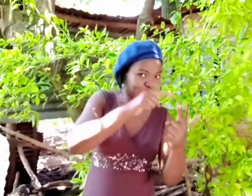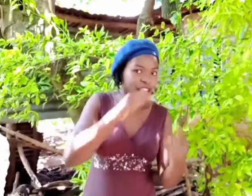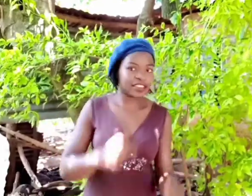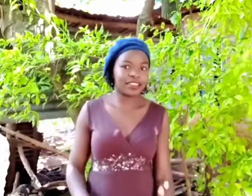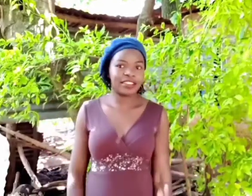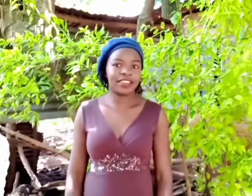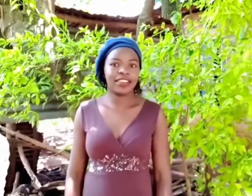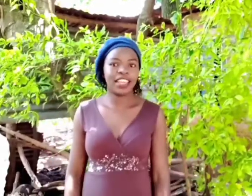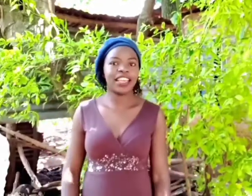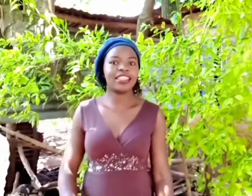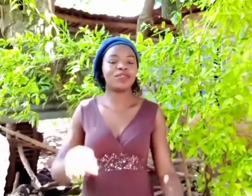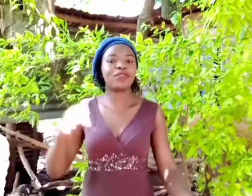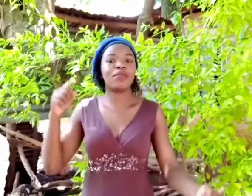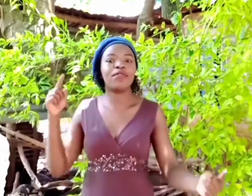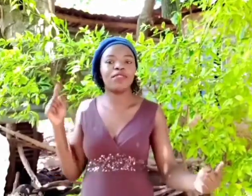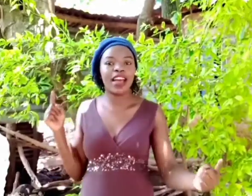Towards. It is from far.